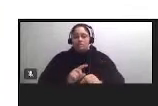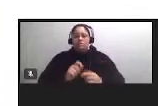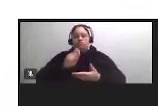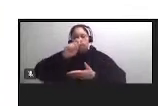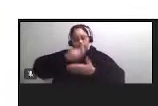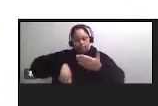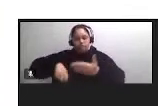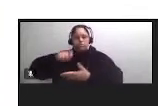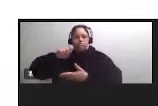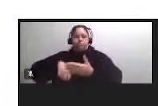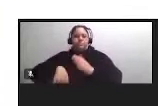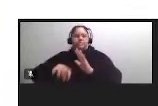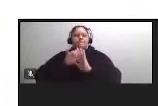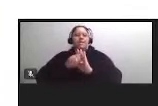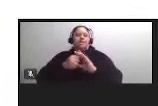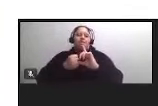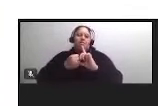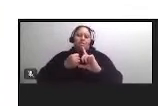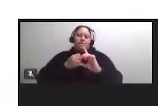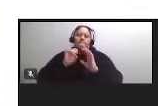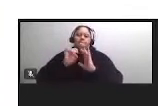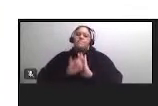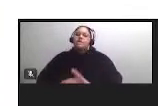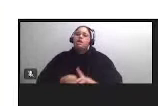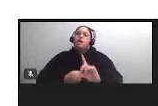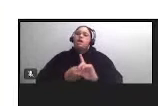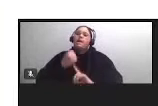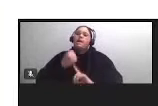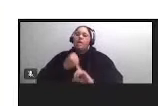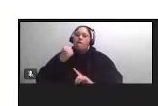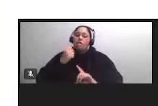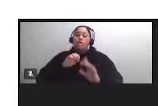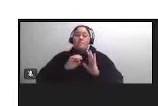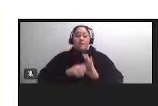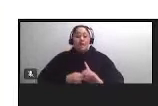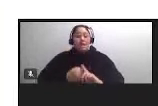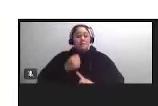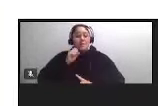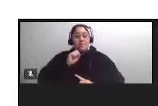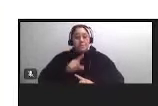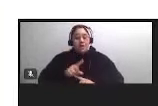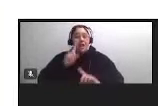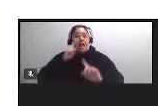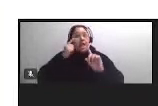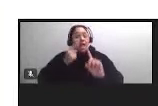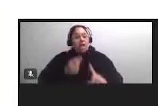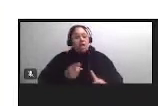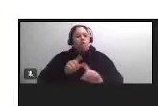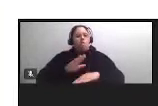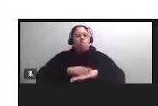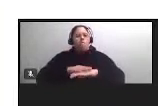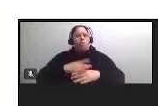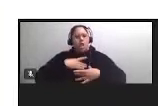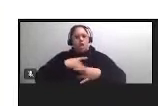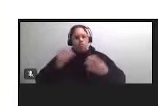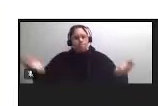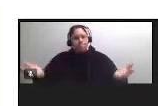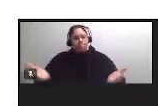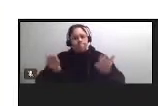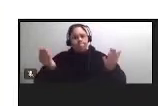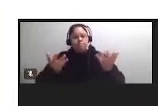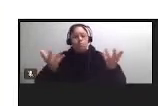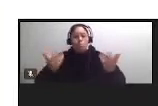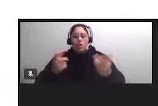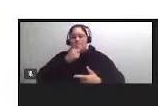a media campaign. And that media campaign, the aim of that is to garner interest in